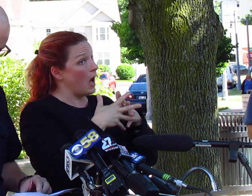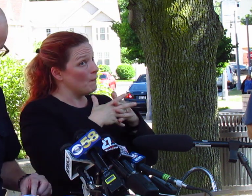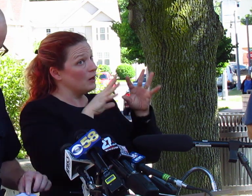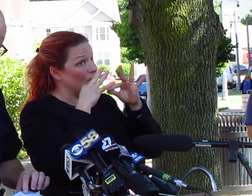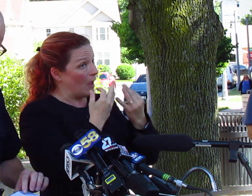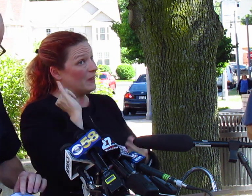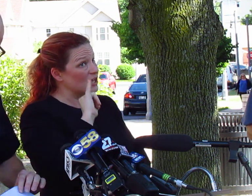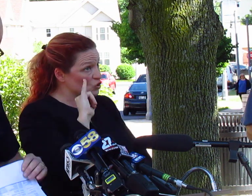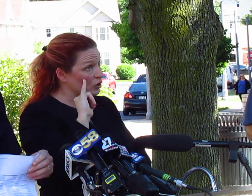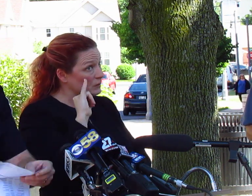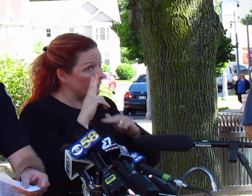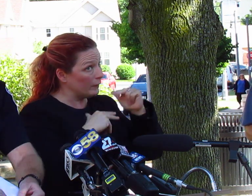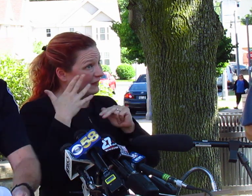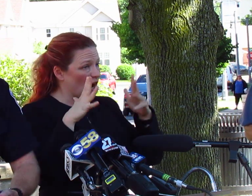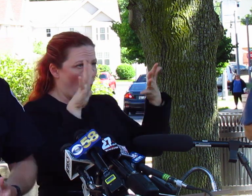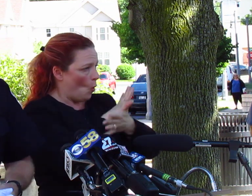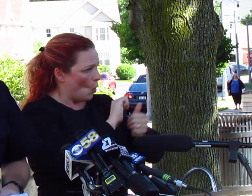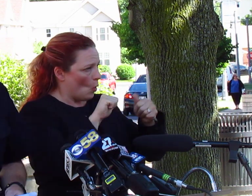was in there that was completely destroyed,